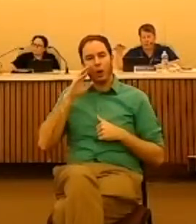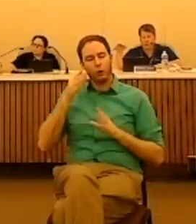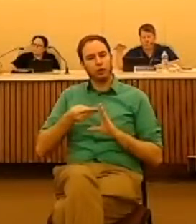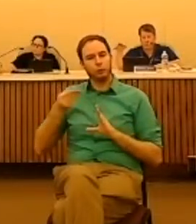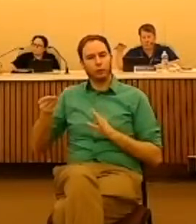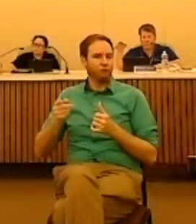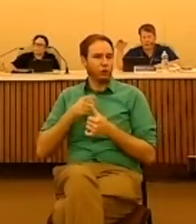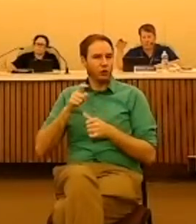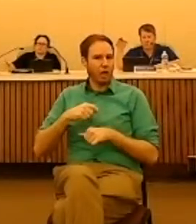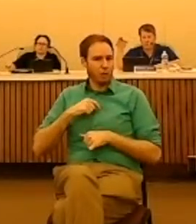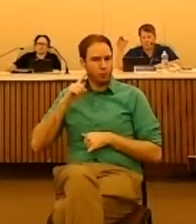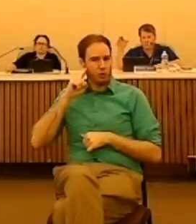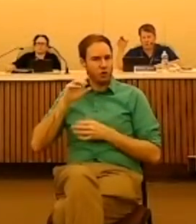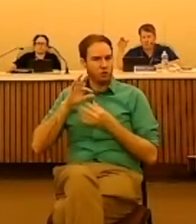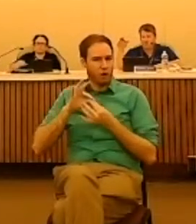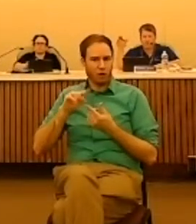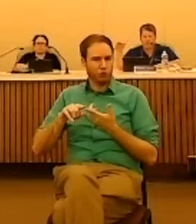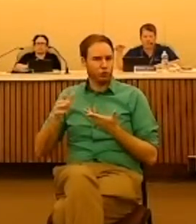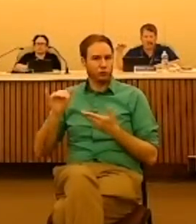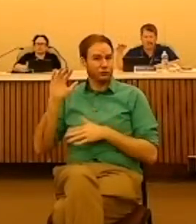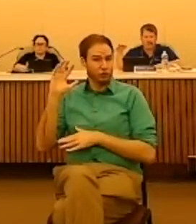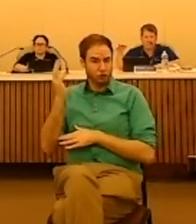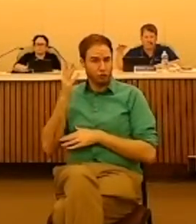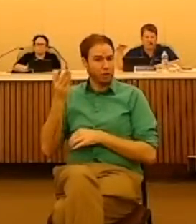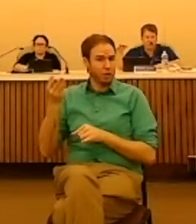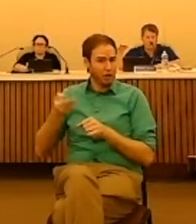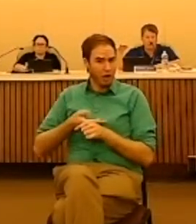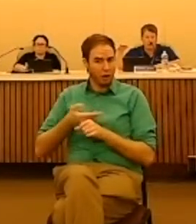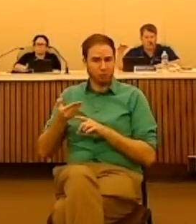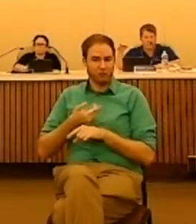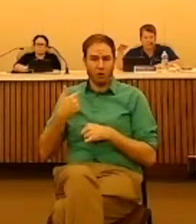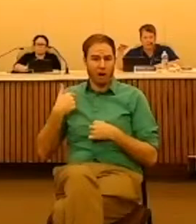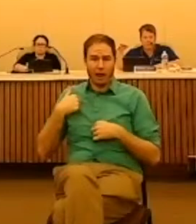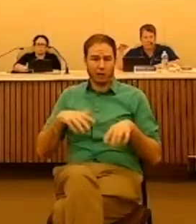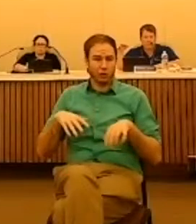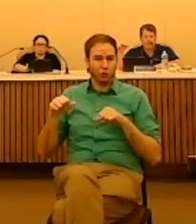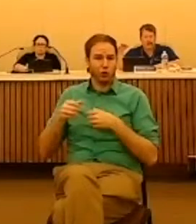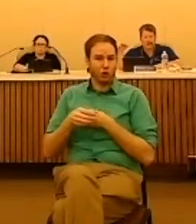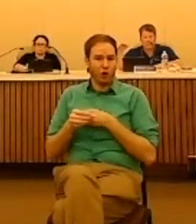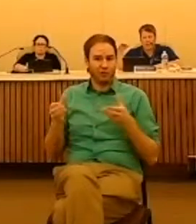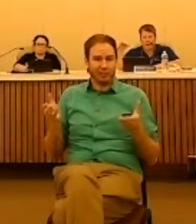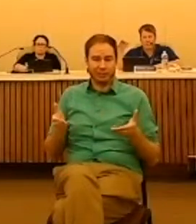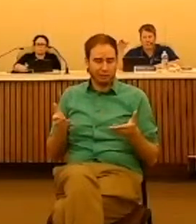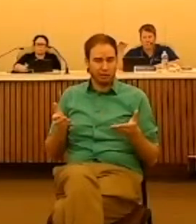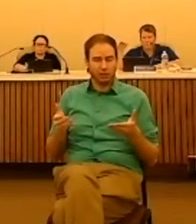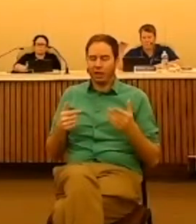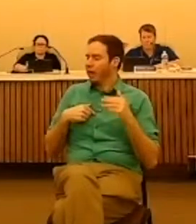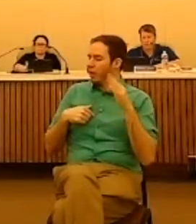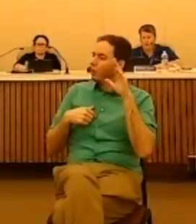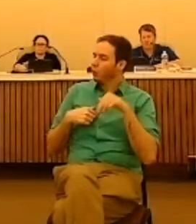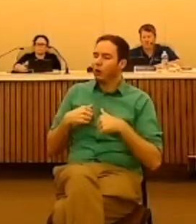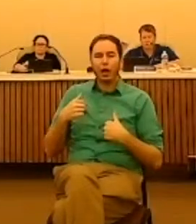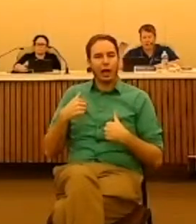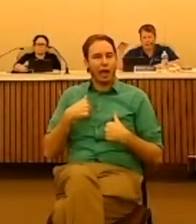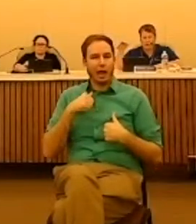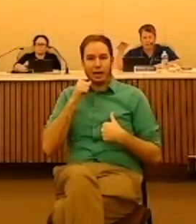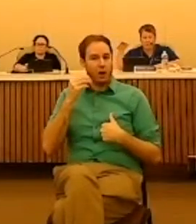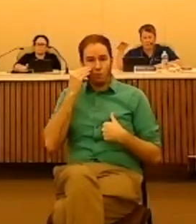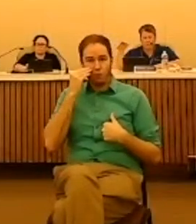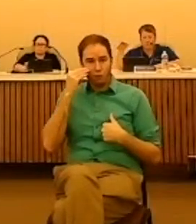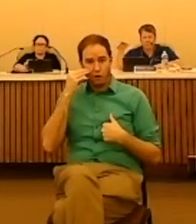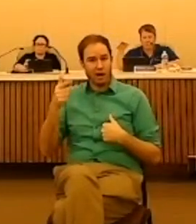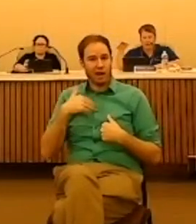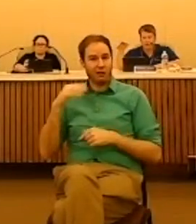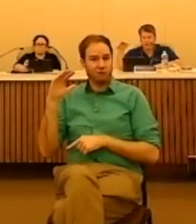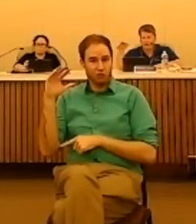heard about Yeah. that the trees were cut down before I ever took office. Yeah, I know. Yeah. I wasn't aware that there